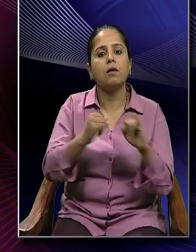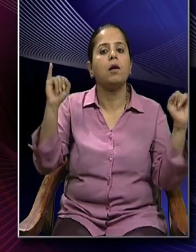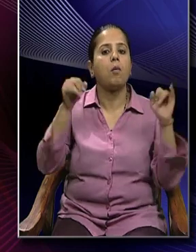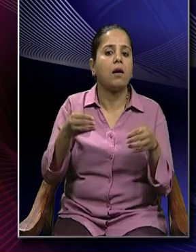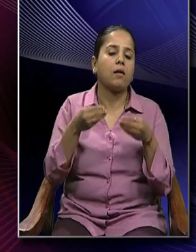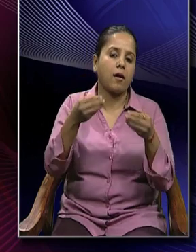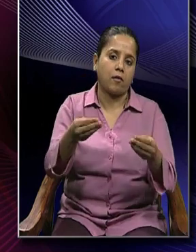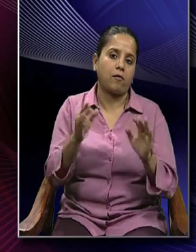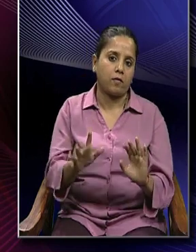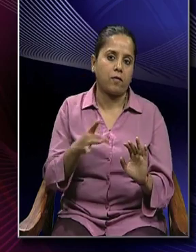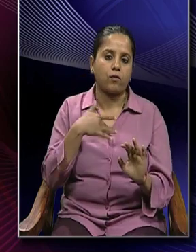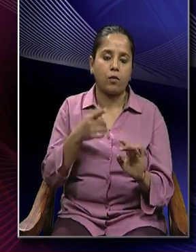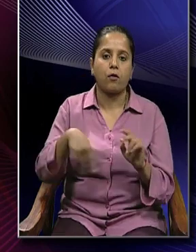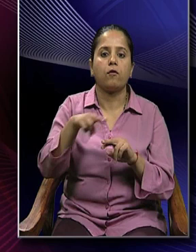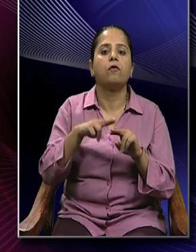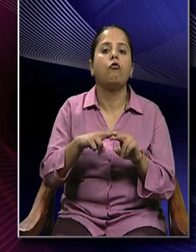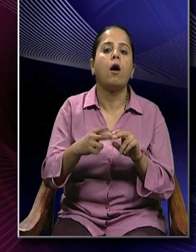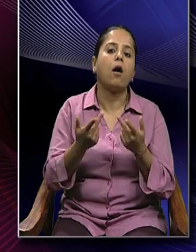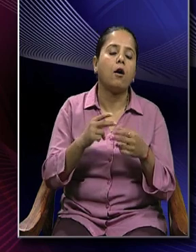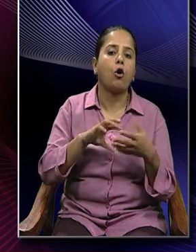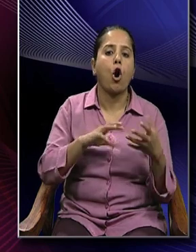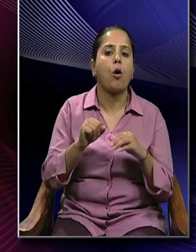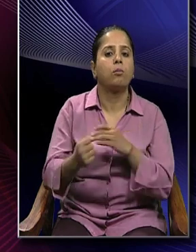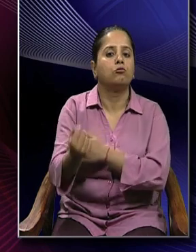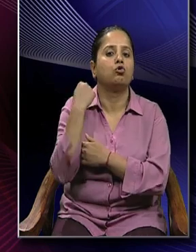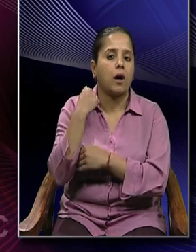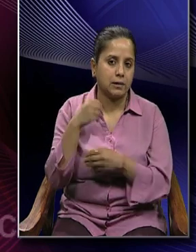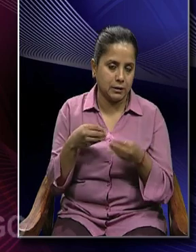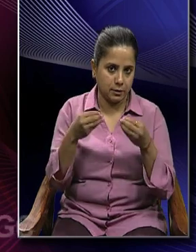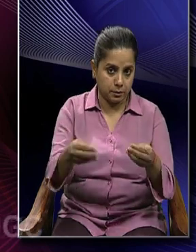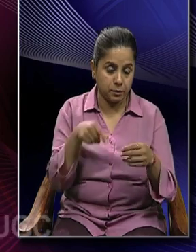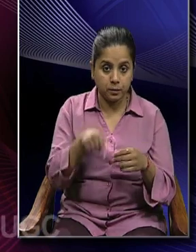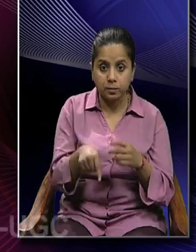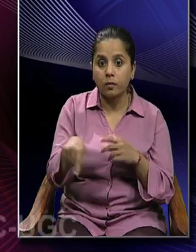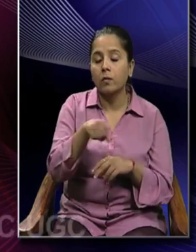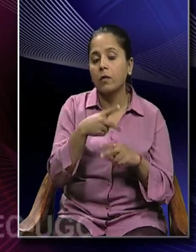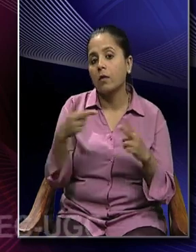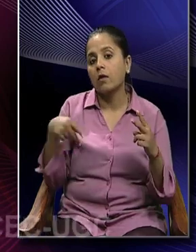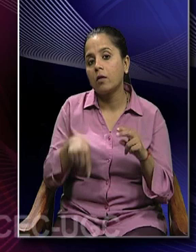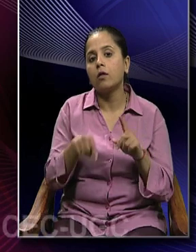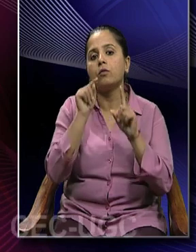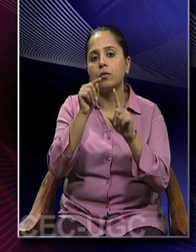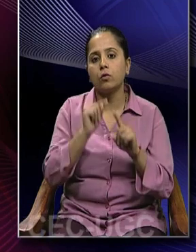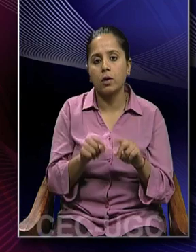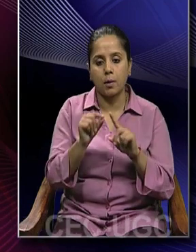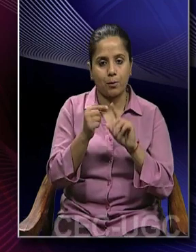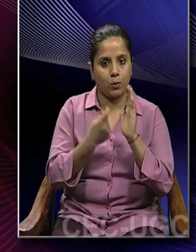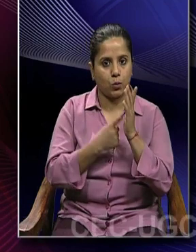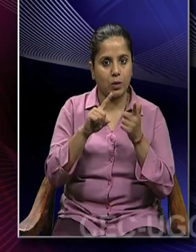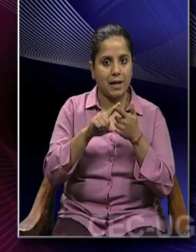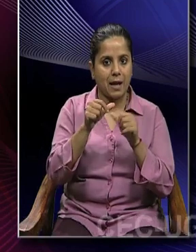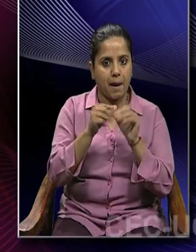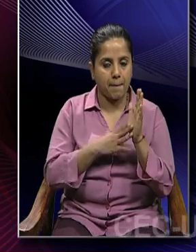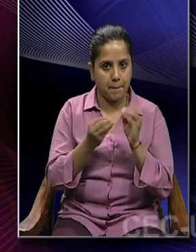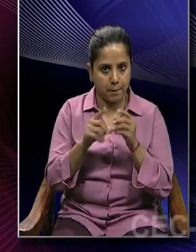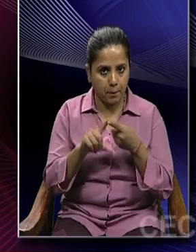given through the fundamental rights. And the various features of the constitution, like preamble, which